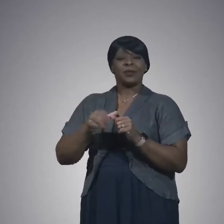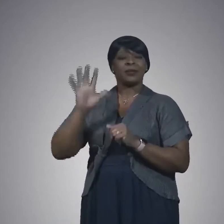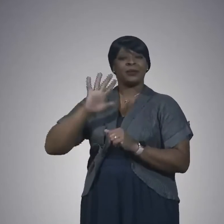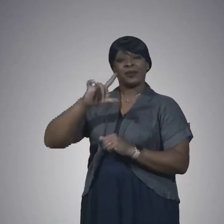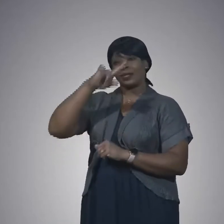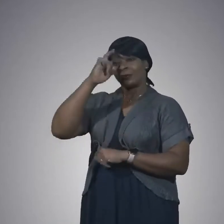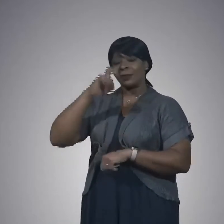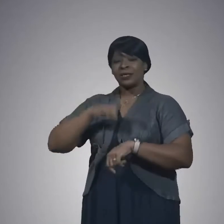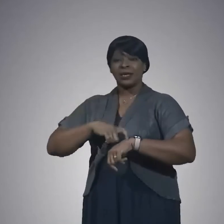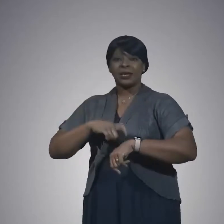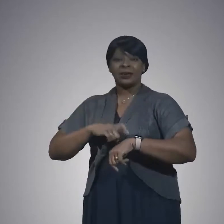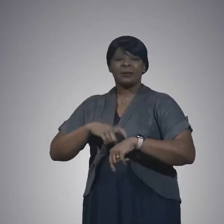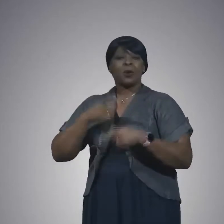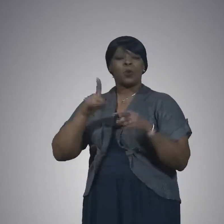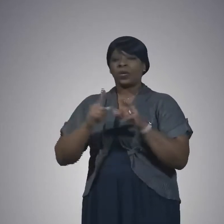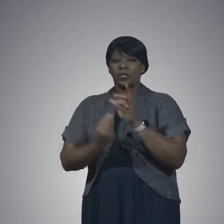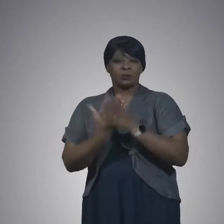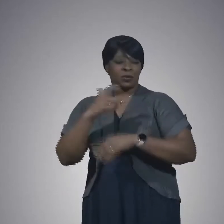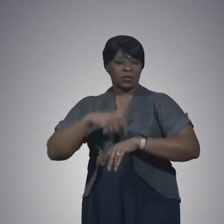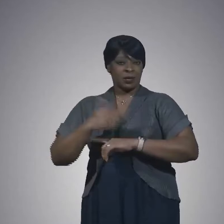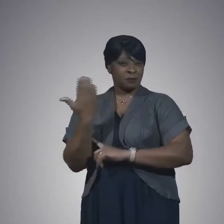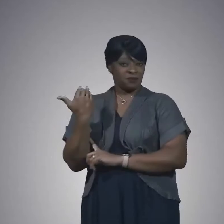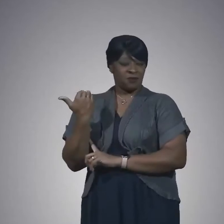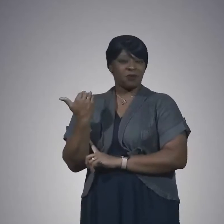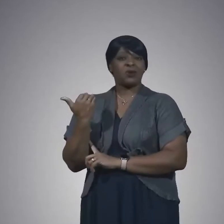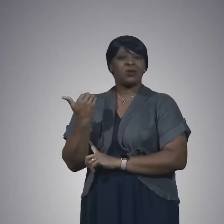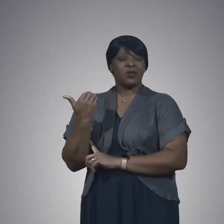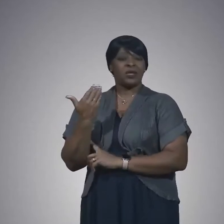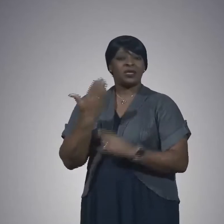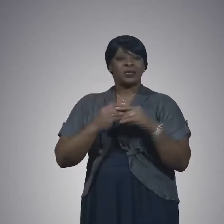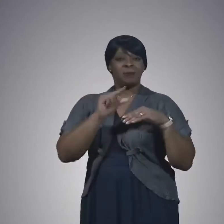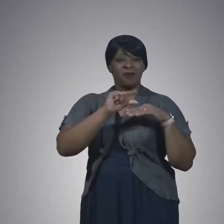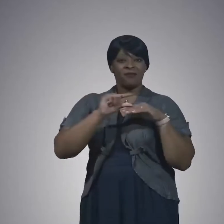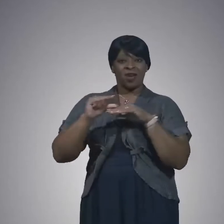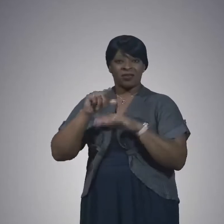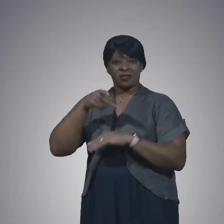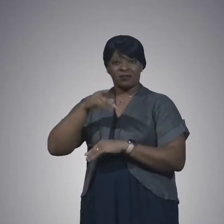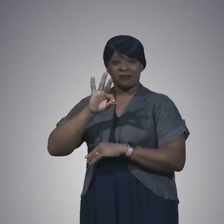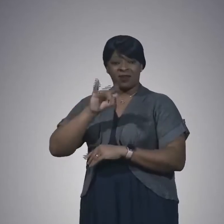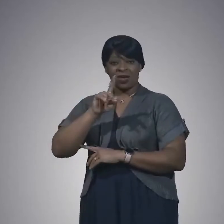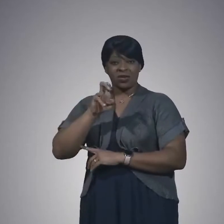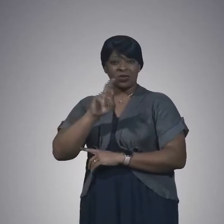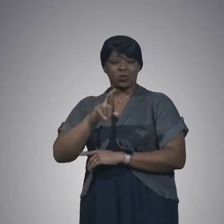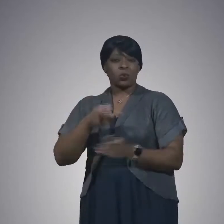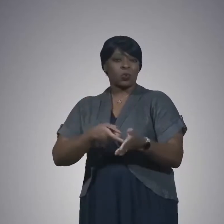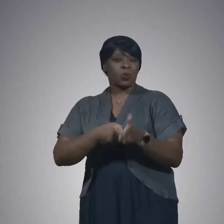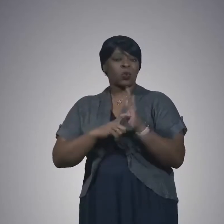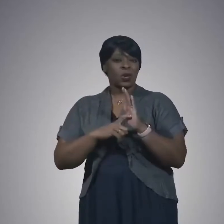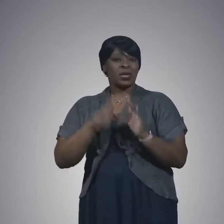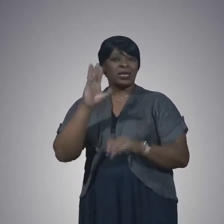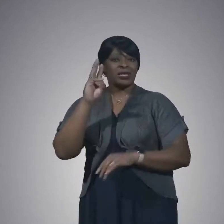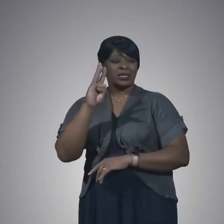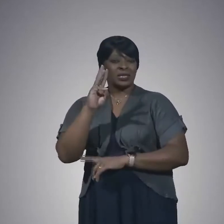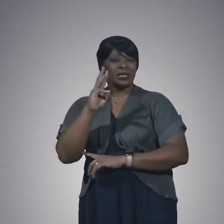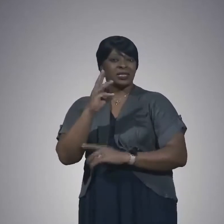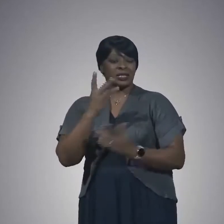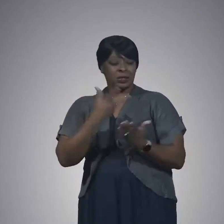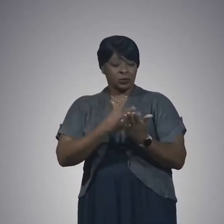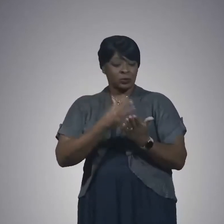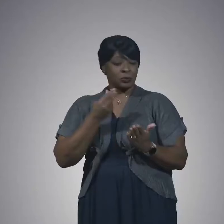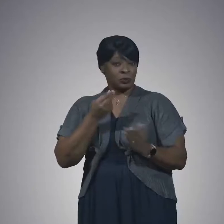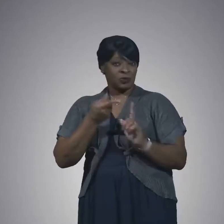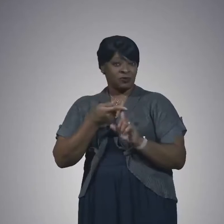summer, or actually in the spring, there were vials of Pfizer that we were required to get 6 doses out of, but because